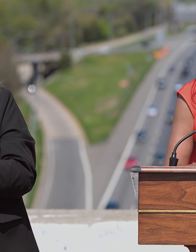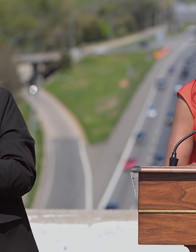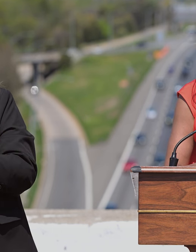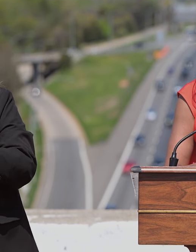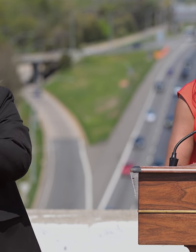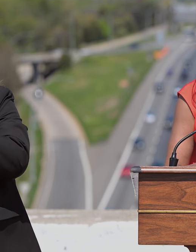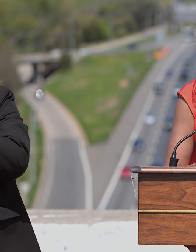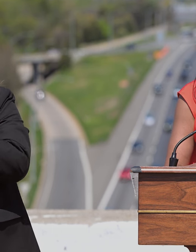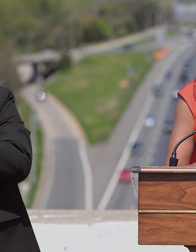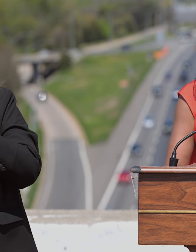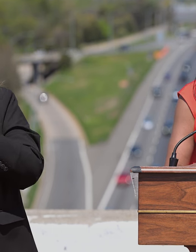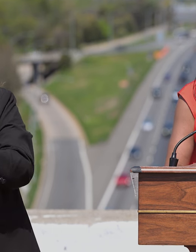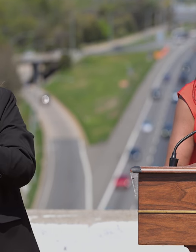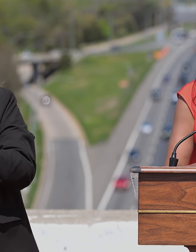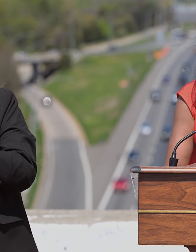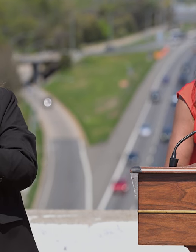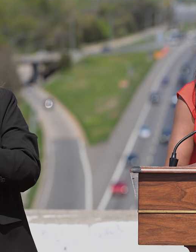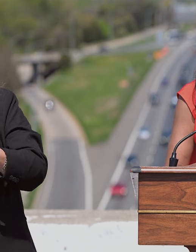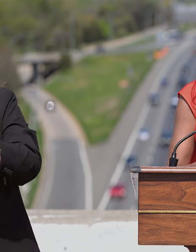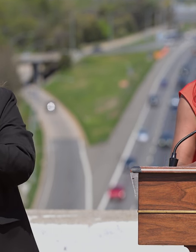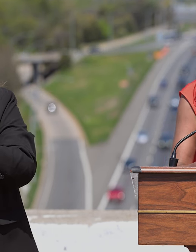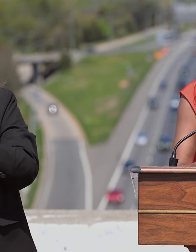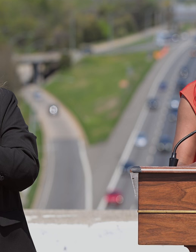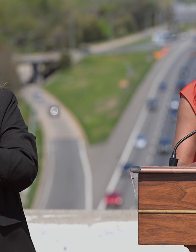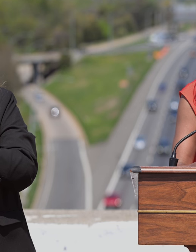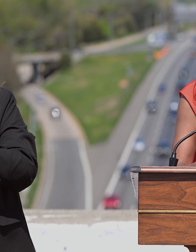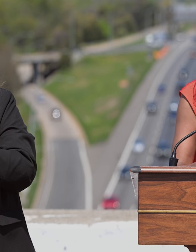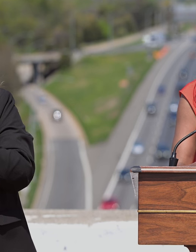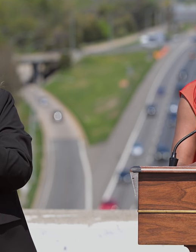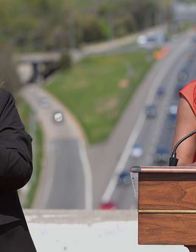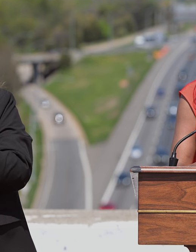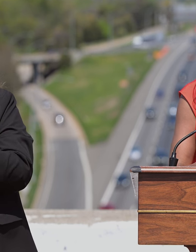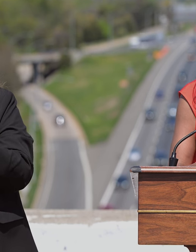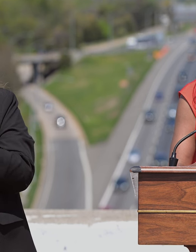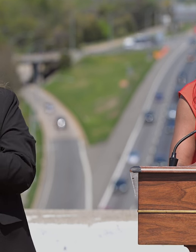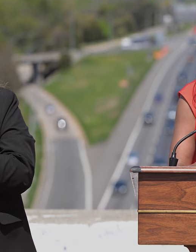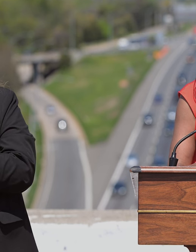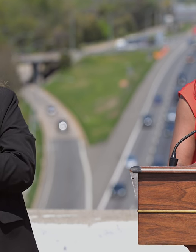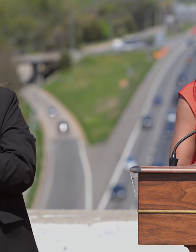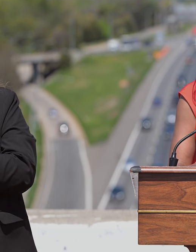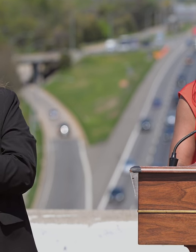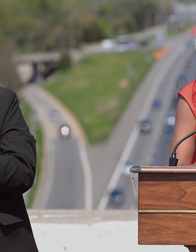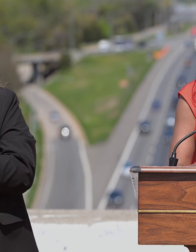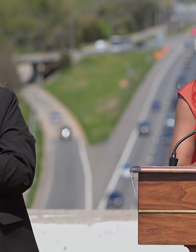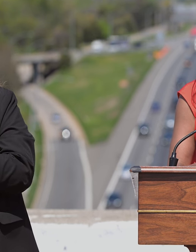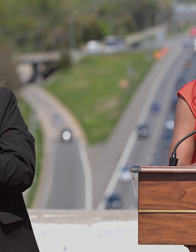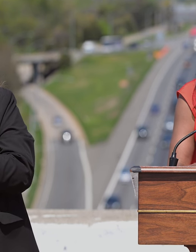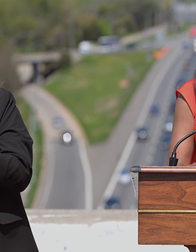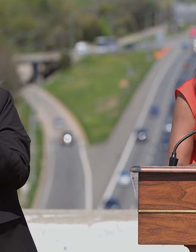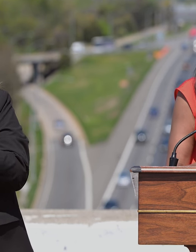Protecting Opportunities and Regional Trade, also known as the PORT Act, in addition to supporting workers and